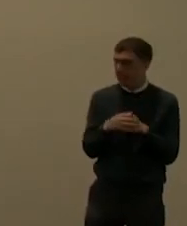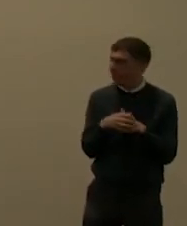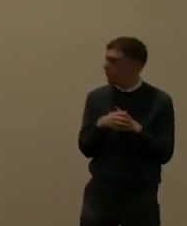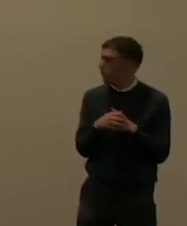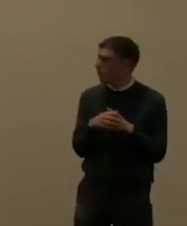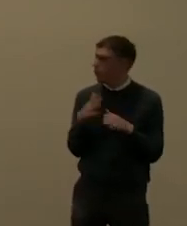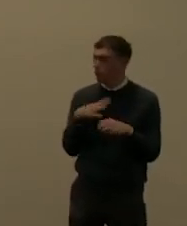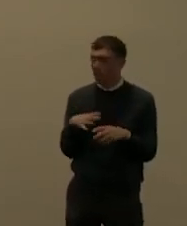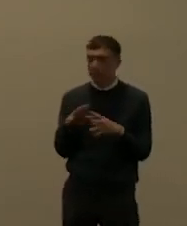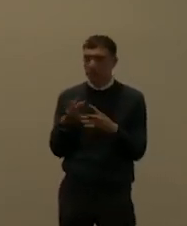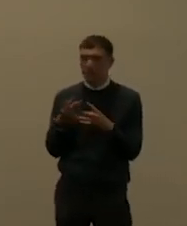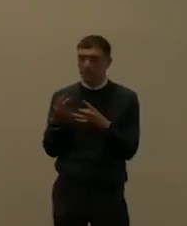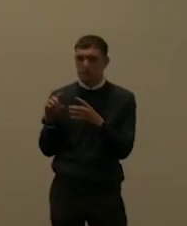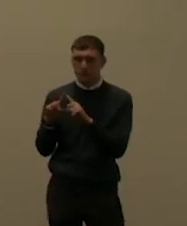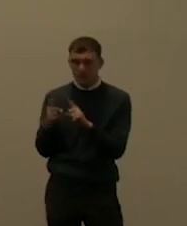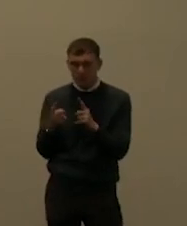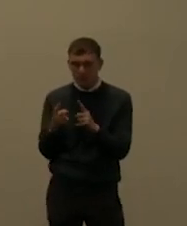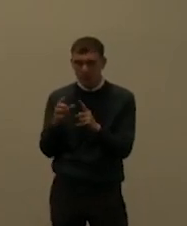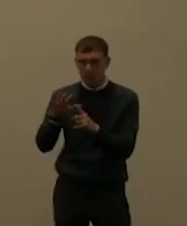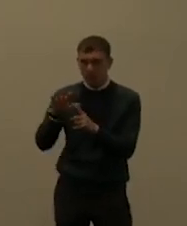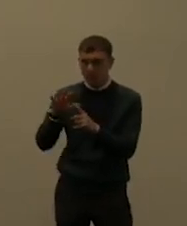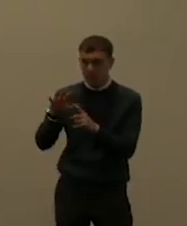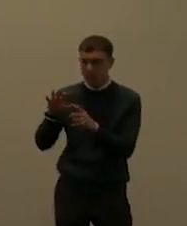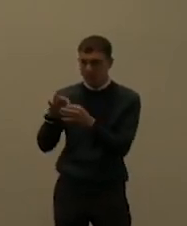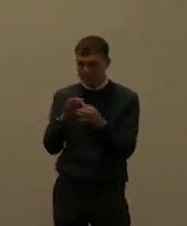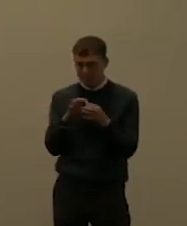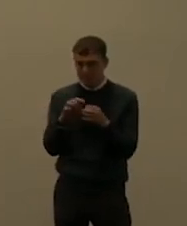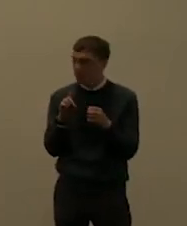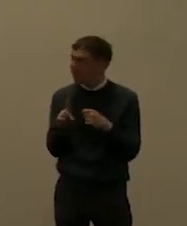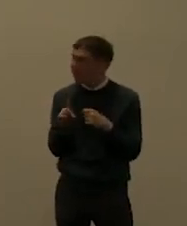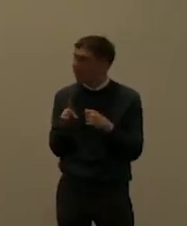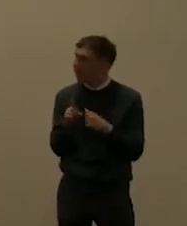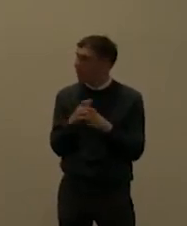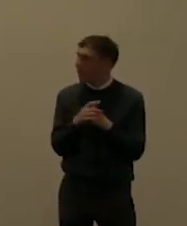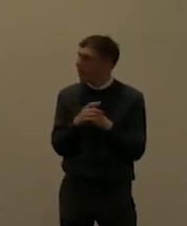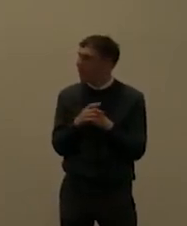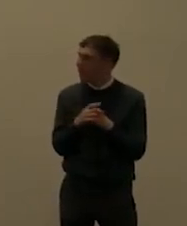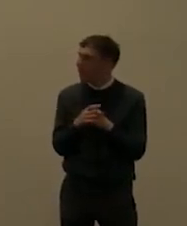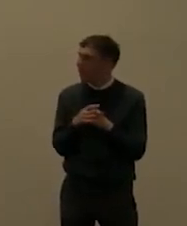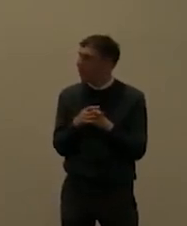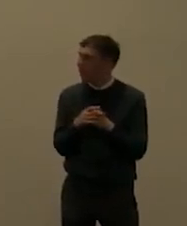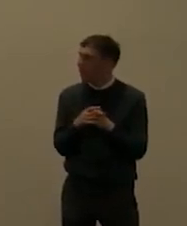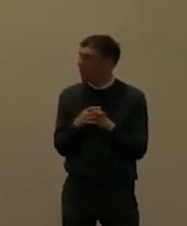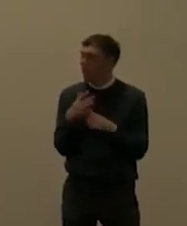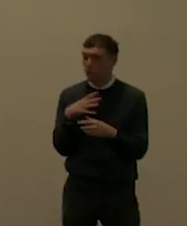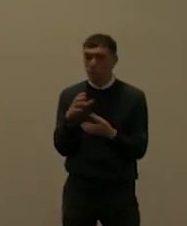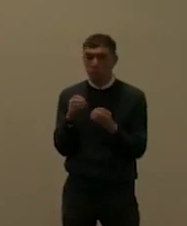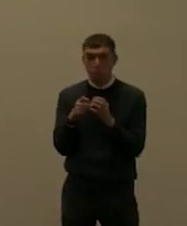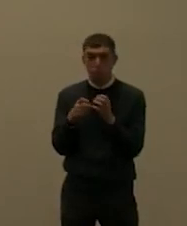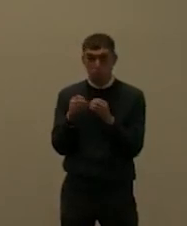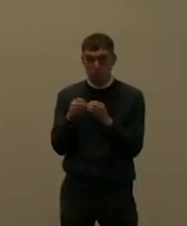each location for virtual network connection. My recommendation is here, when you want to connect your branch office to the